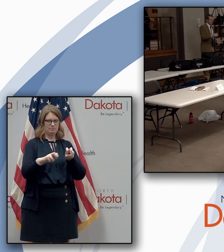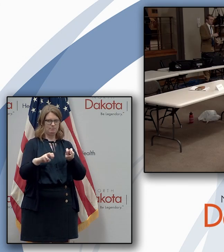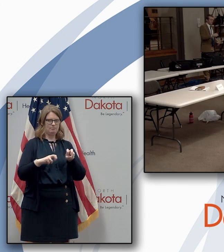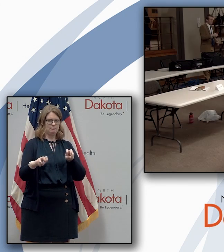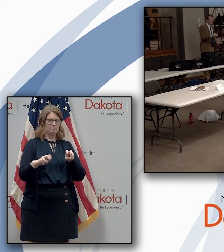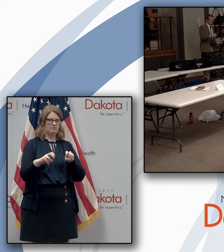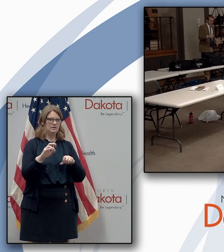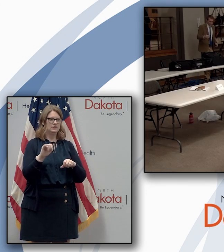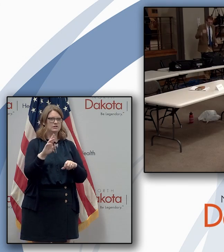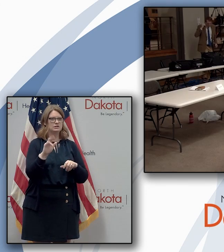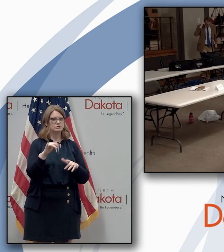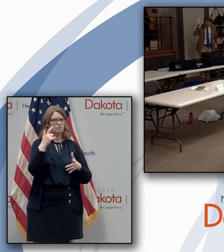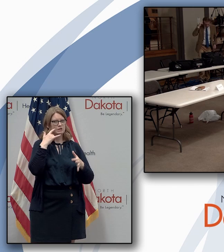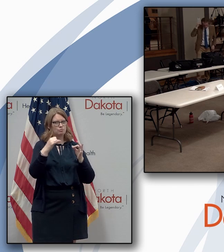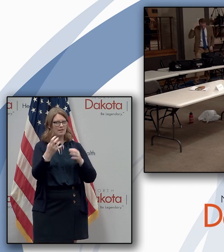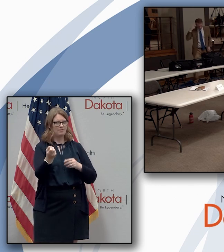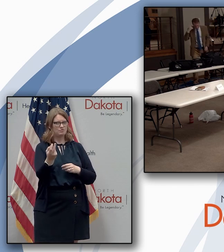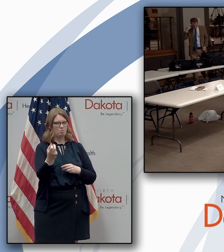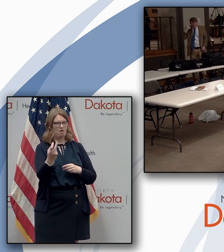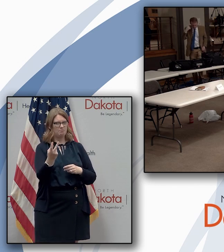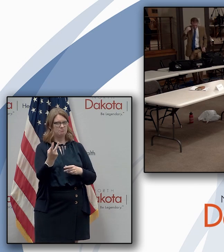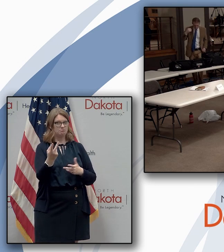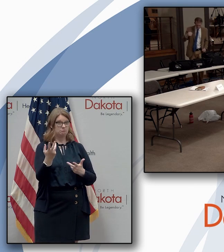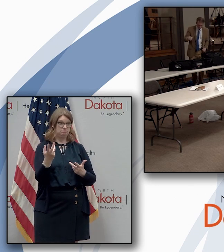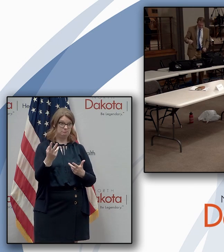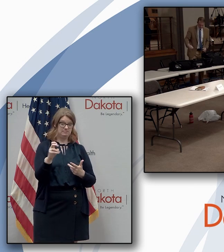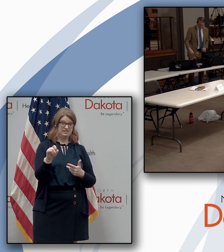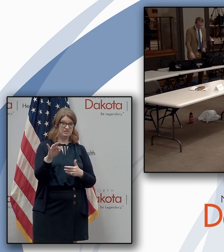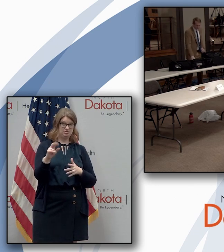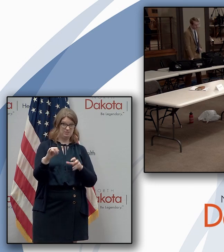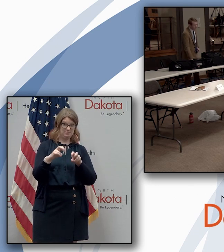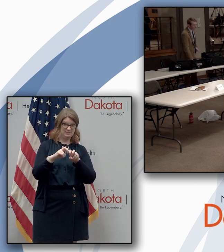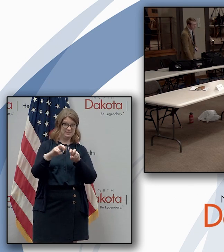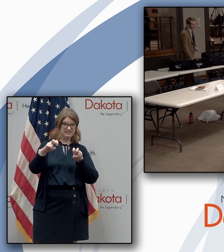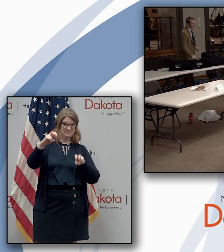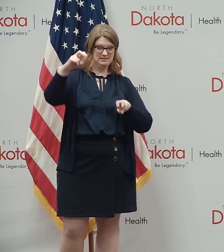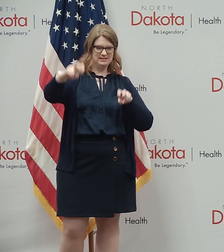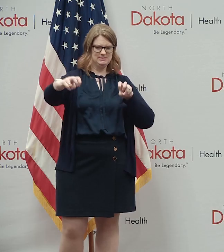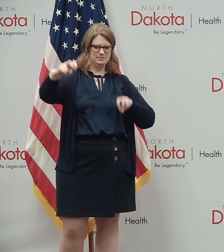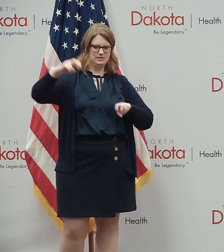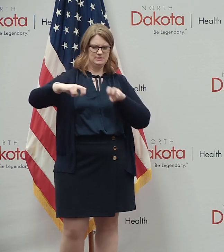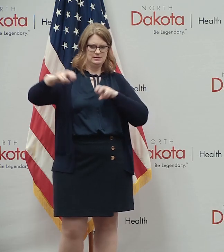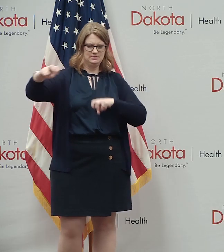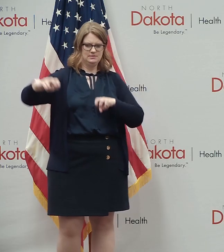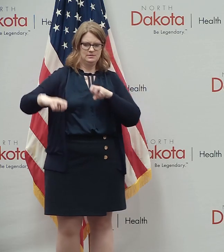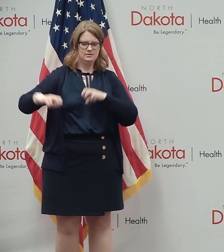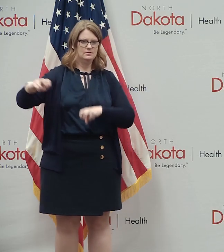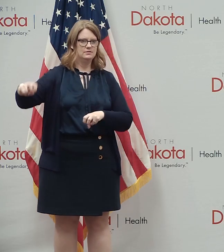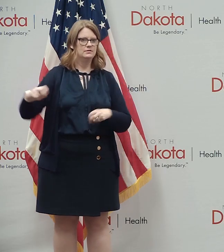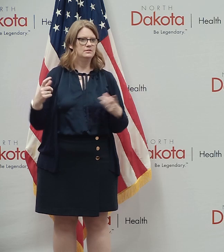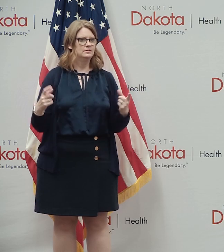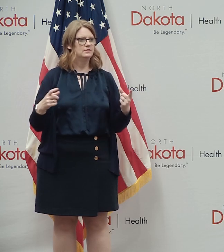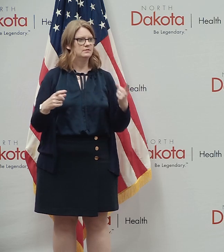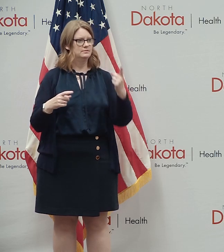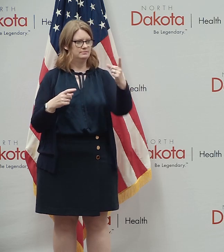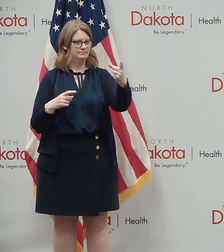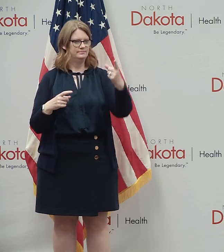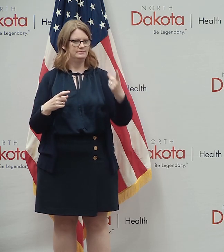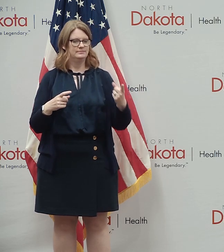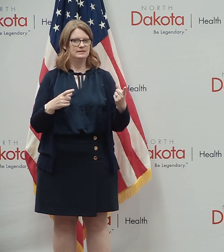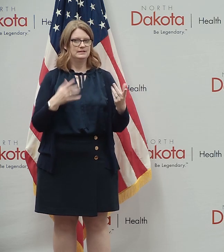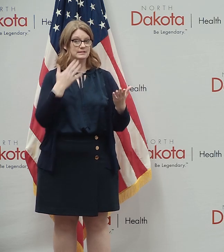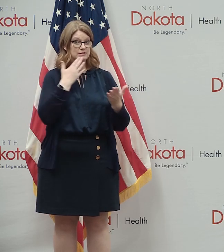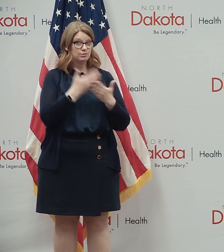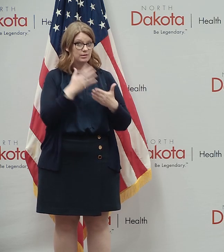jury trial of 12, is the jury going to be spread out throughout the courtroom? We're going to use, actually, that's a